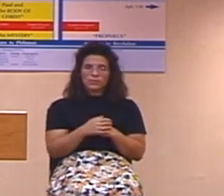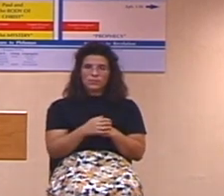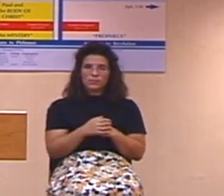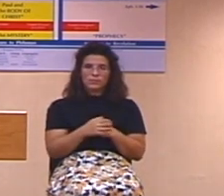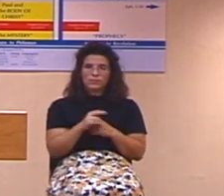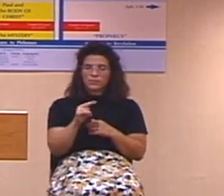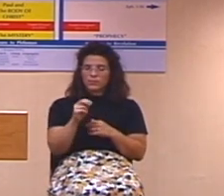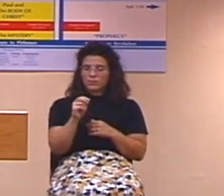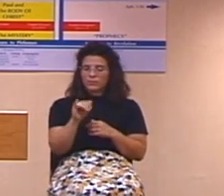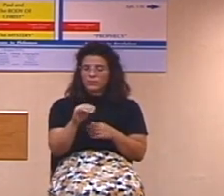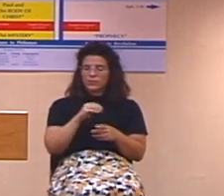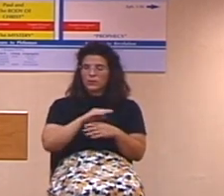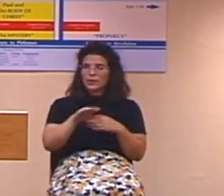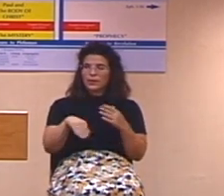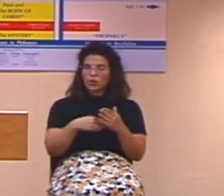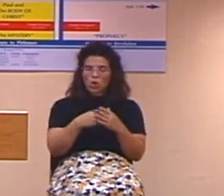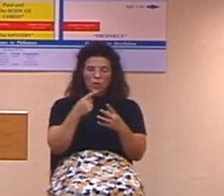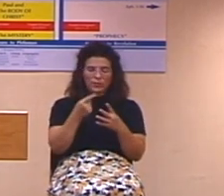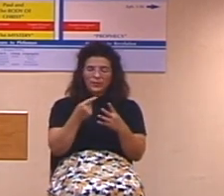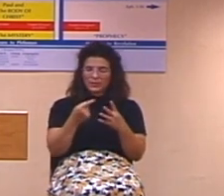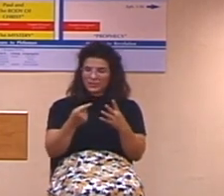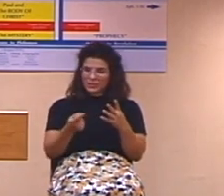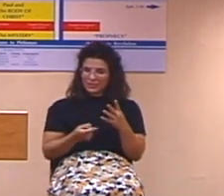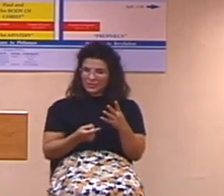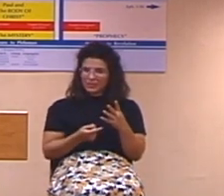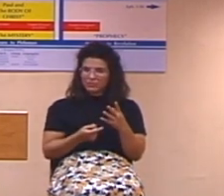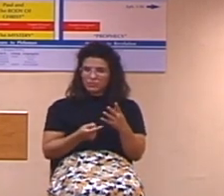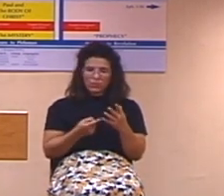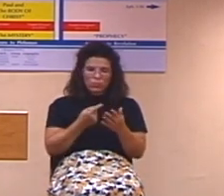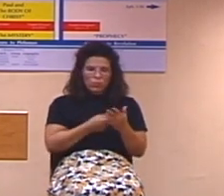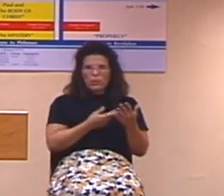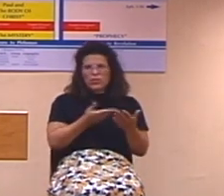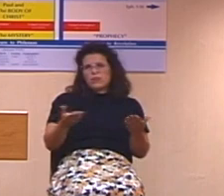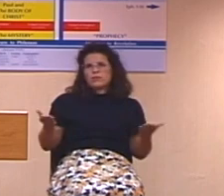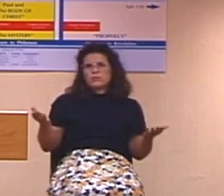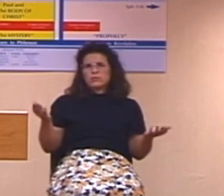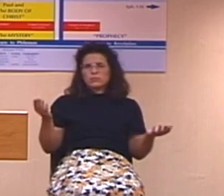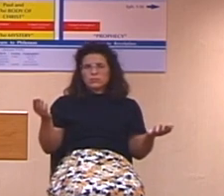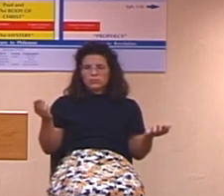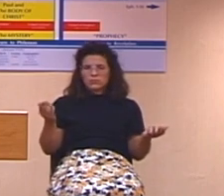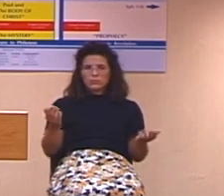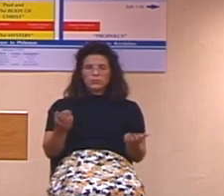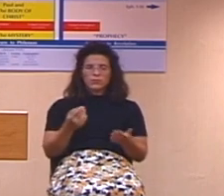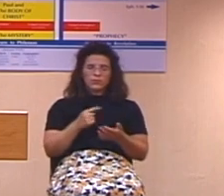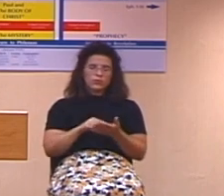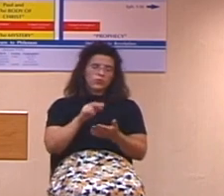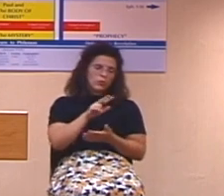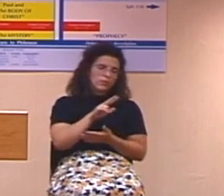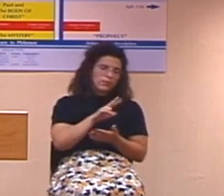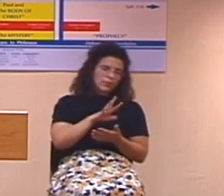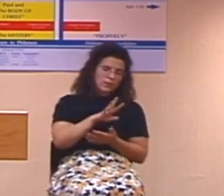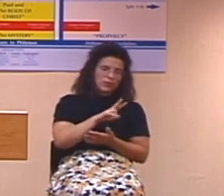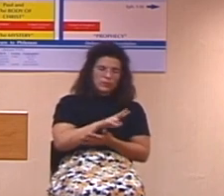37. Nay, in all these things. All what things? Verse 35,